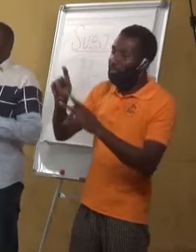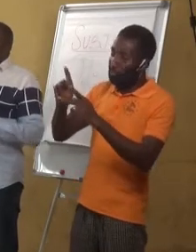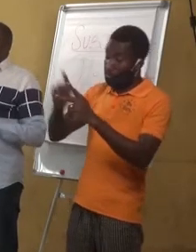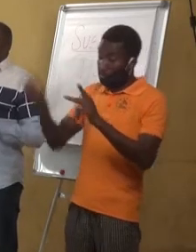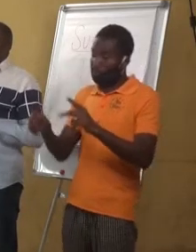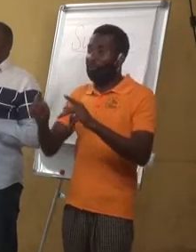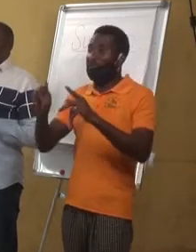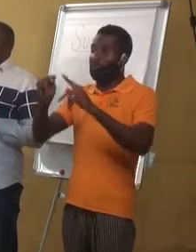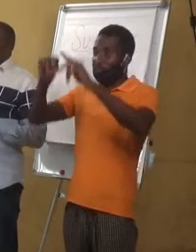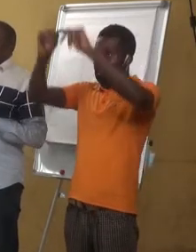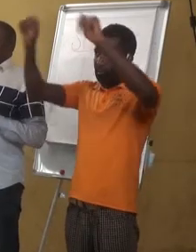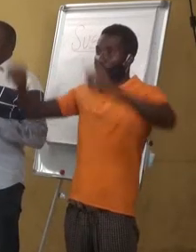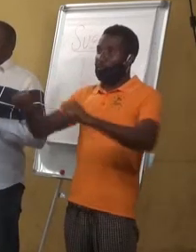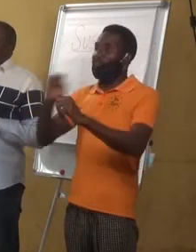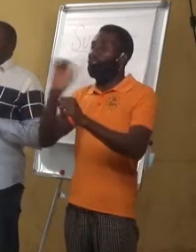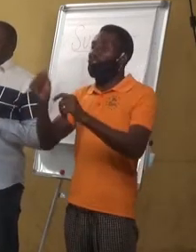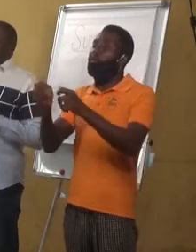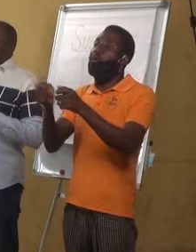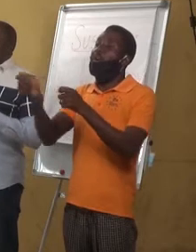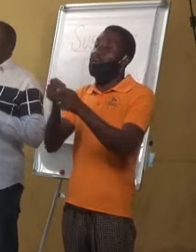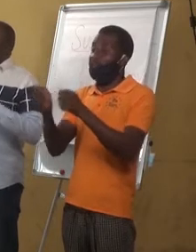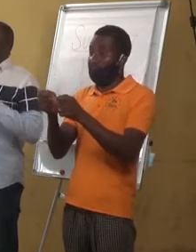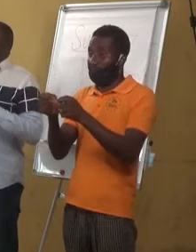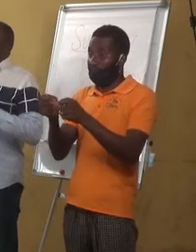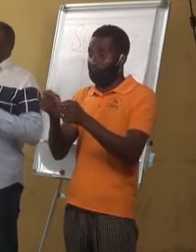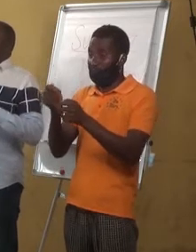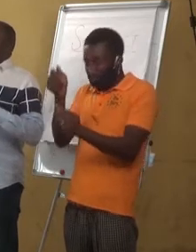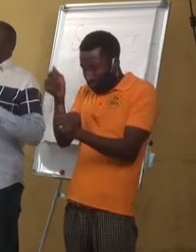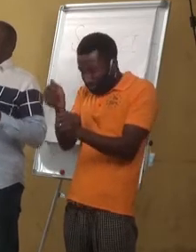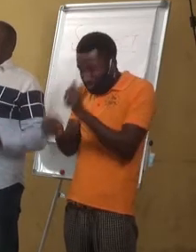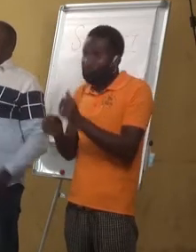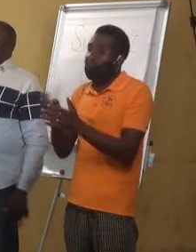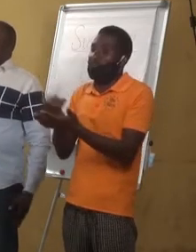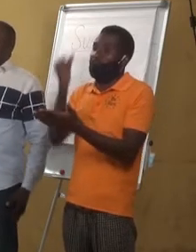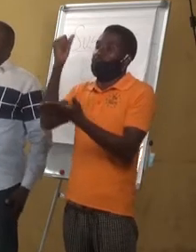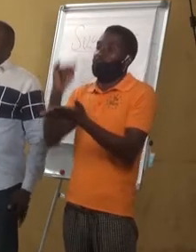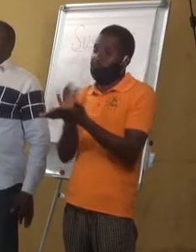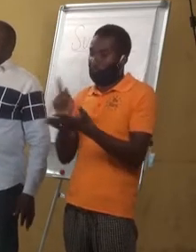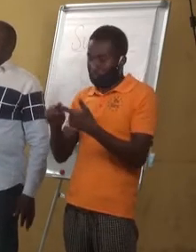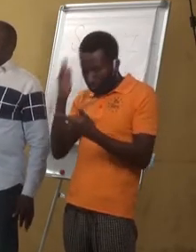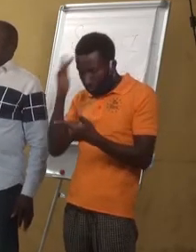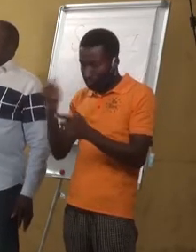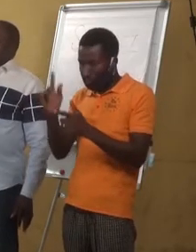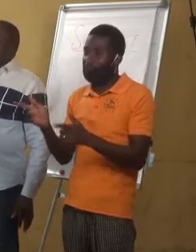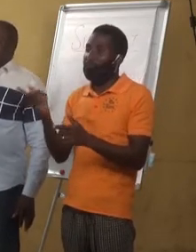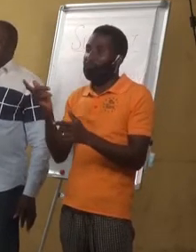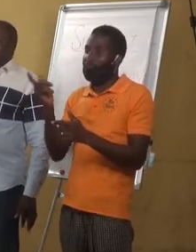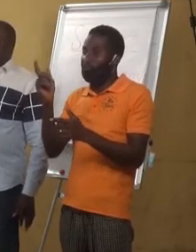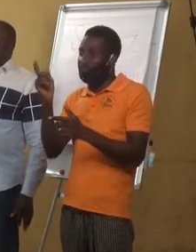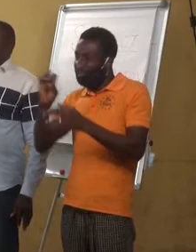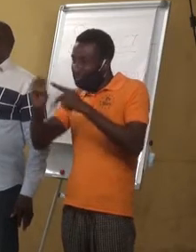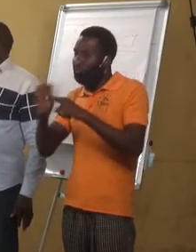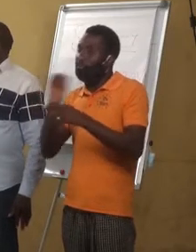that helps us to know that this is the group in which this element belongs to based on their